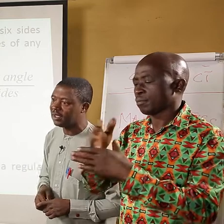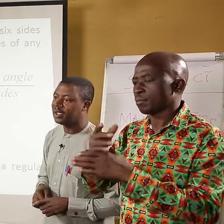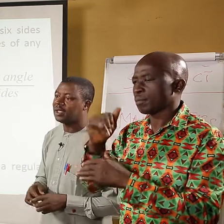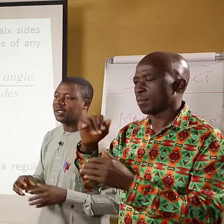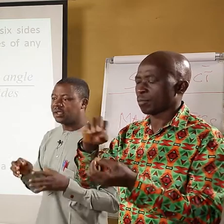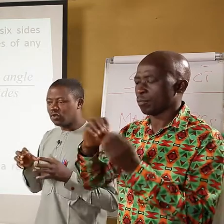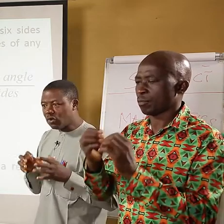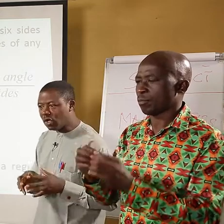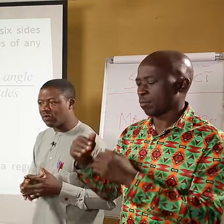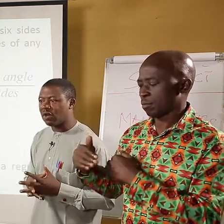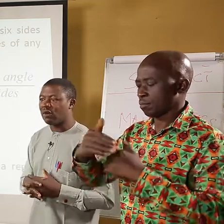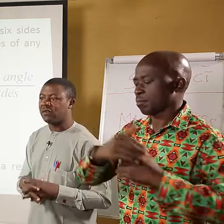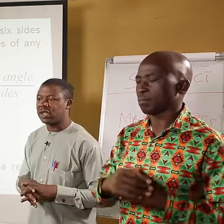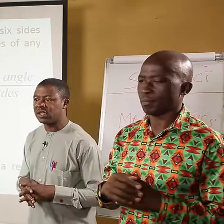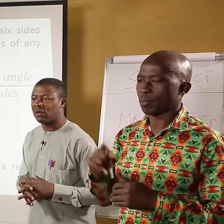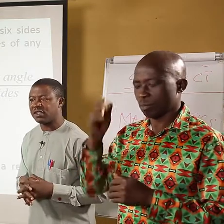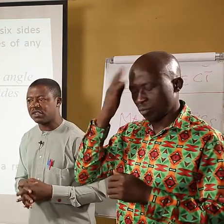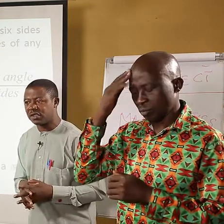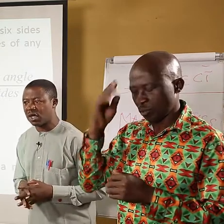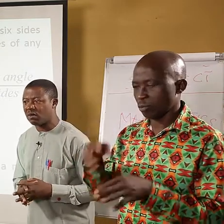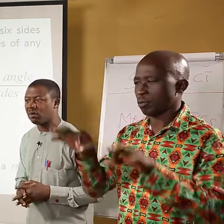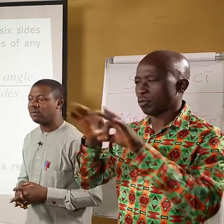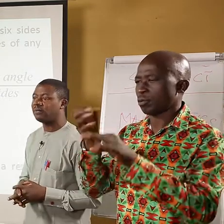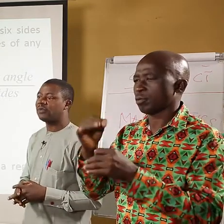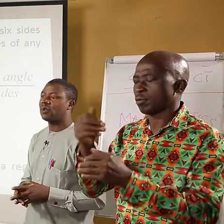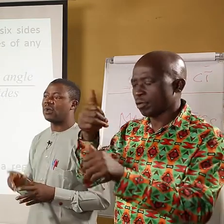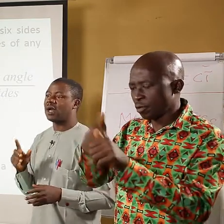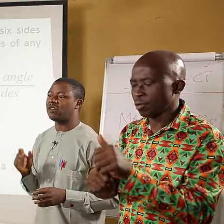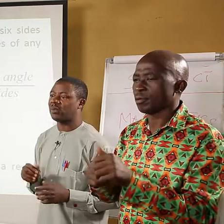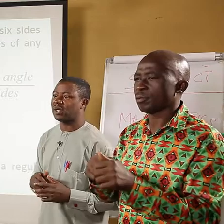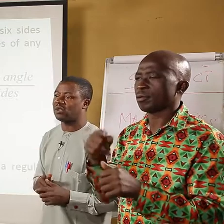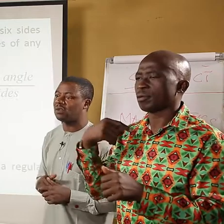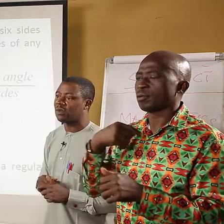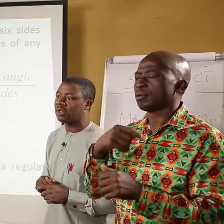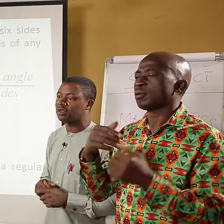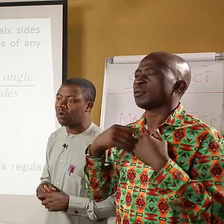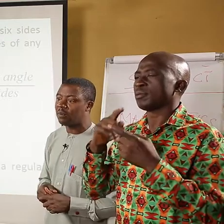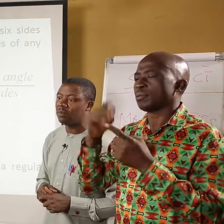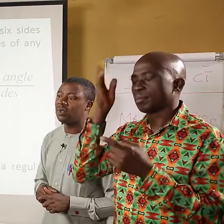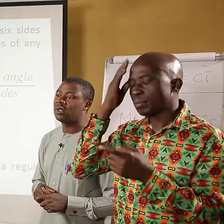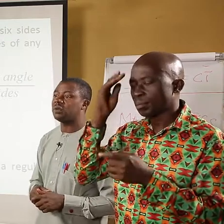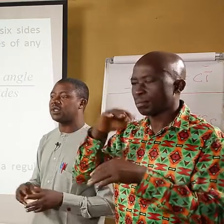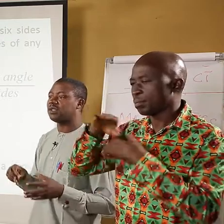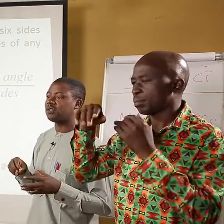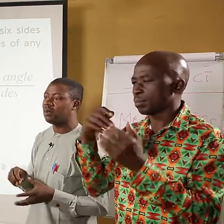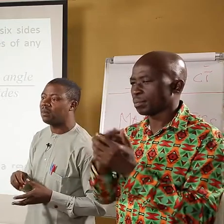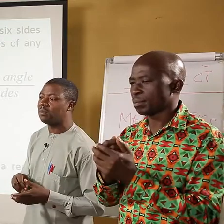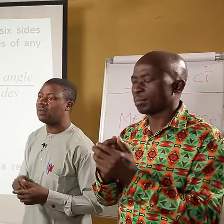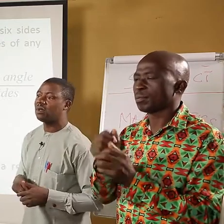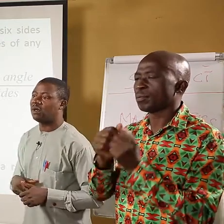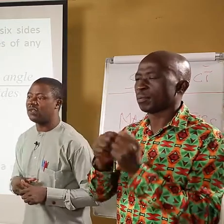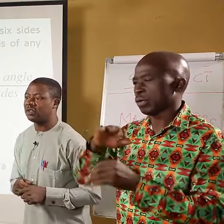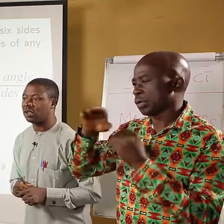sides. To know the value of each of its exterior angle, we are expected to know the sum, which is the